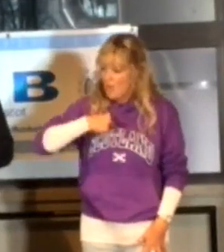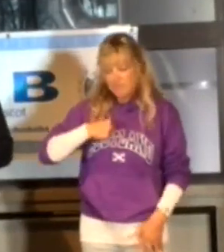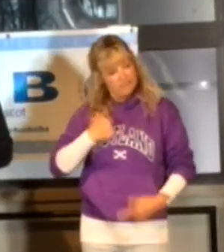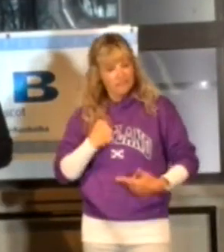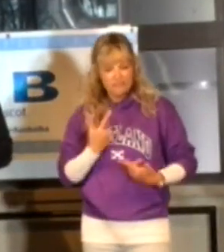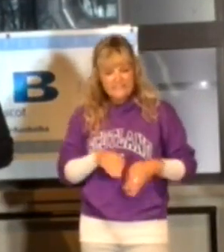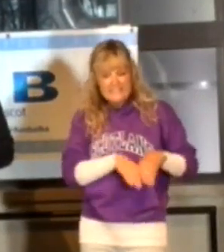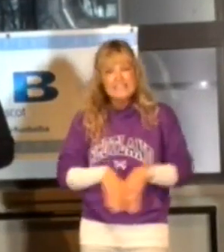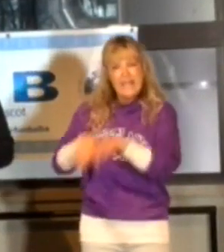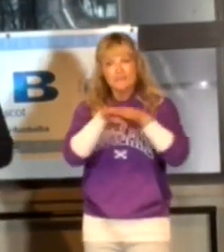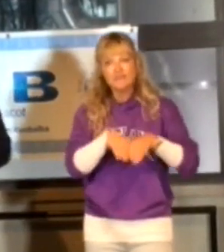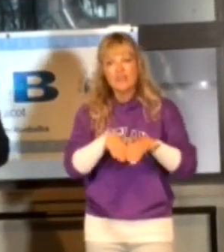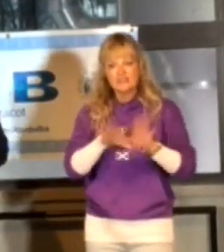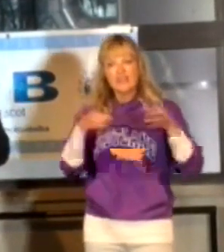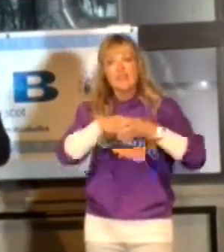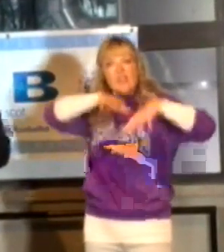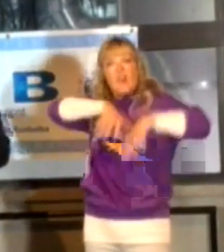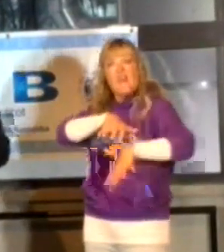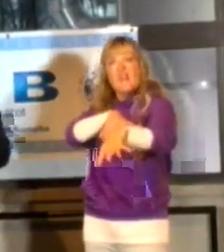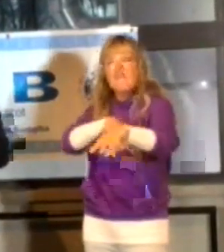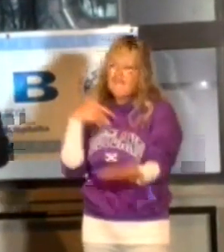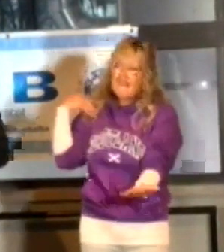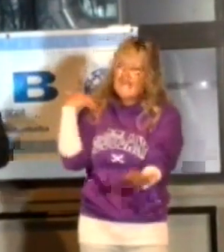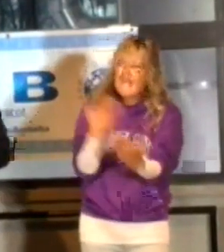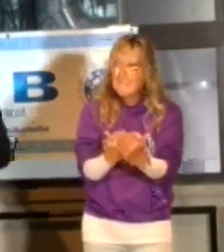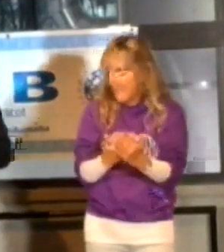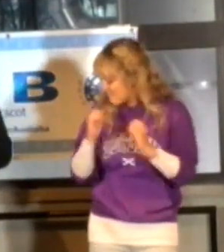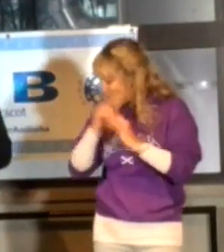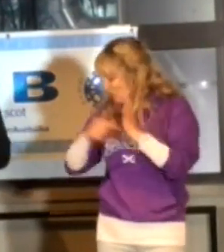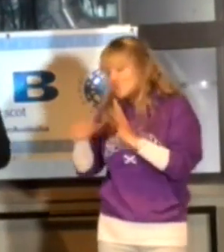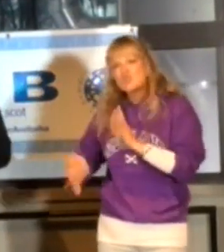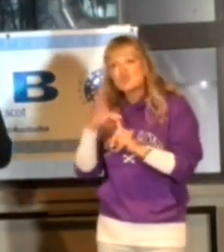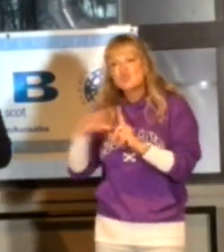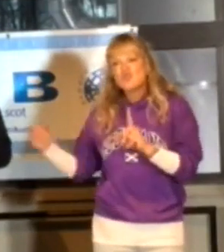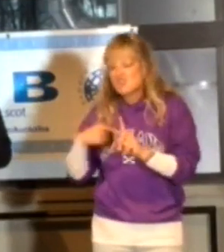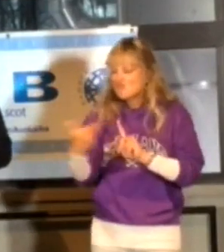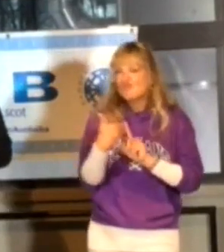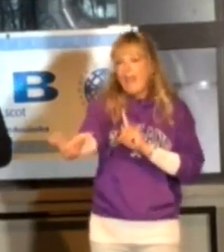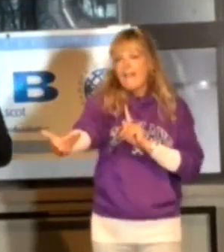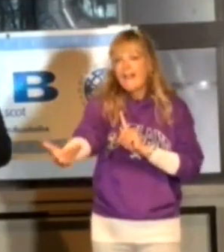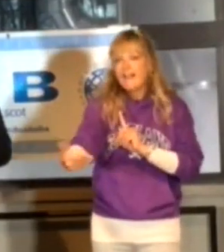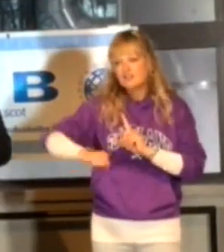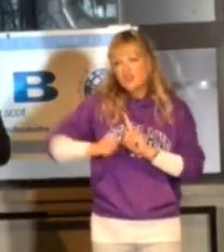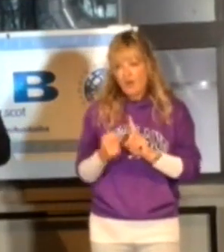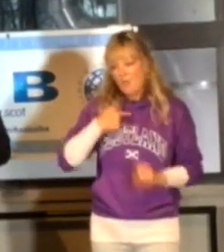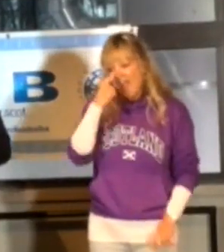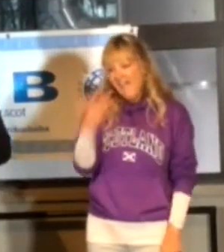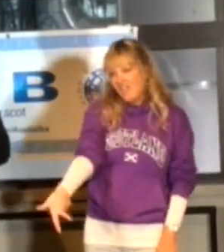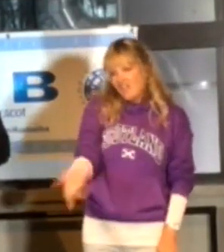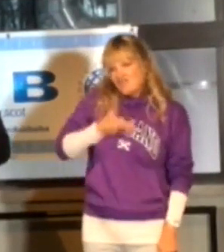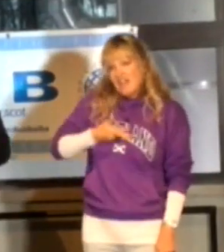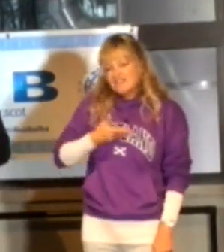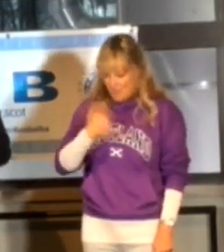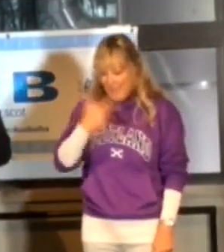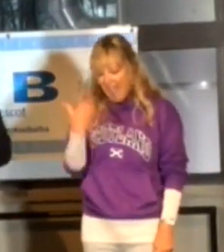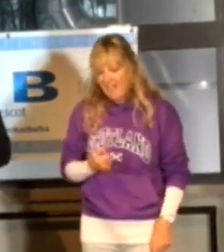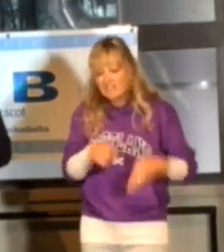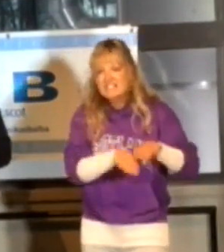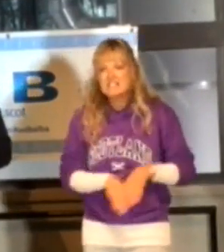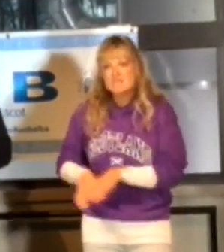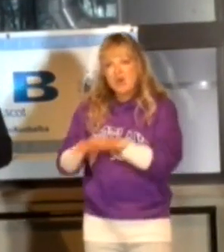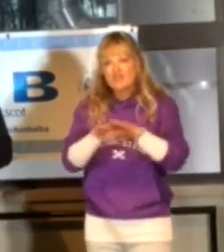democratic movement demand that Johnson and the Tories recognise we have democracy